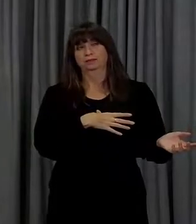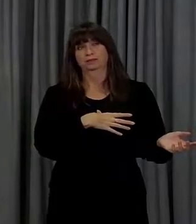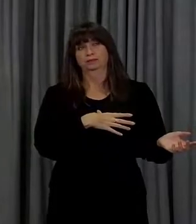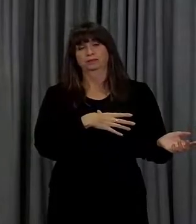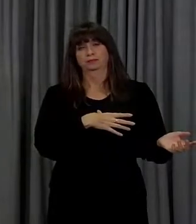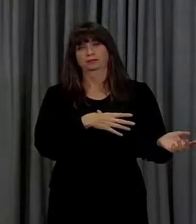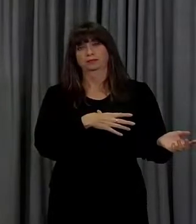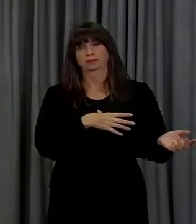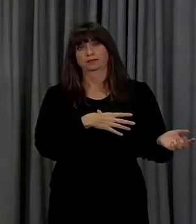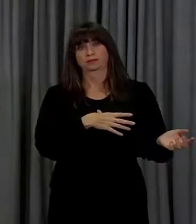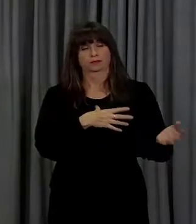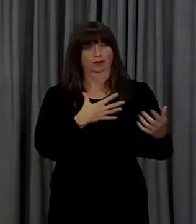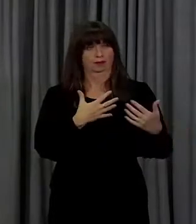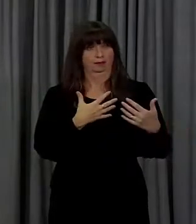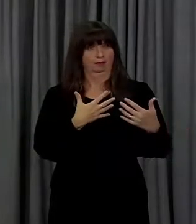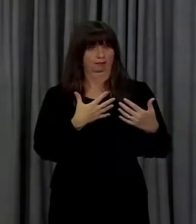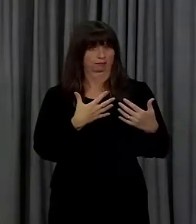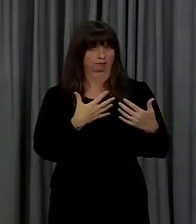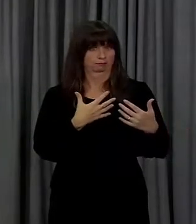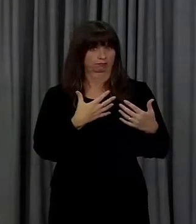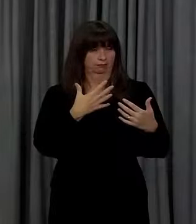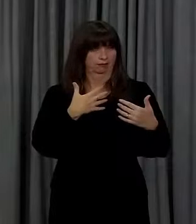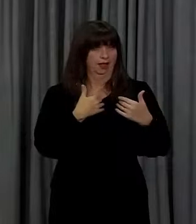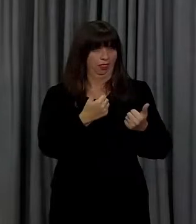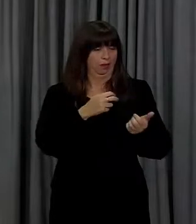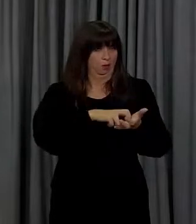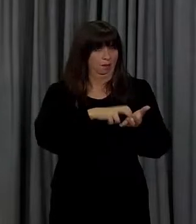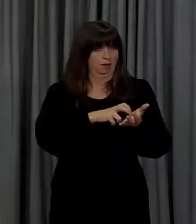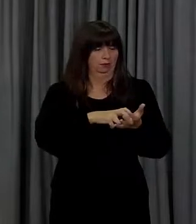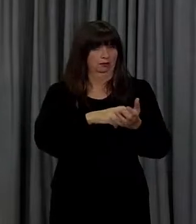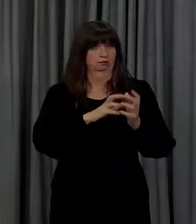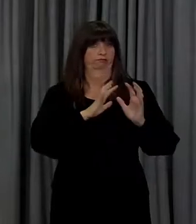help that they are looking for when it comes to